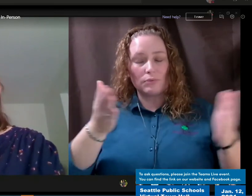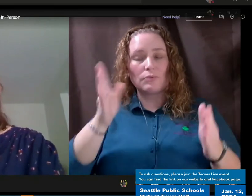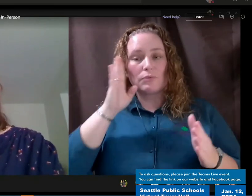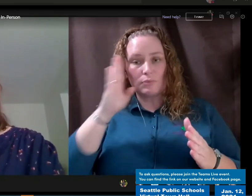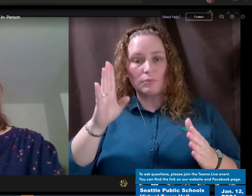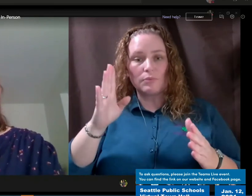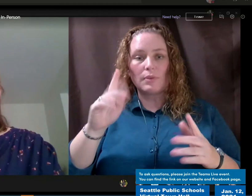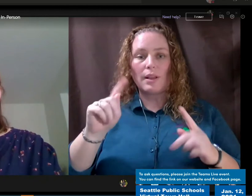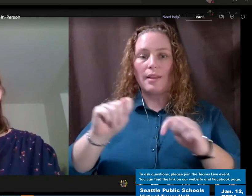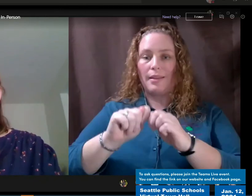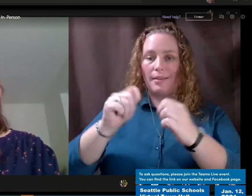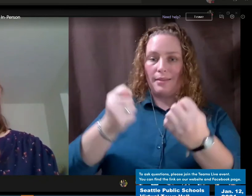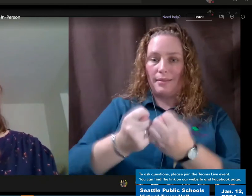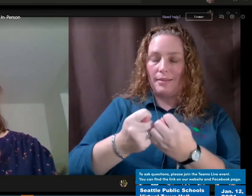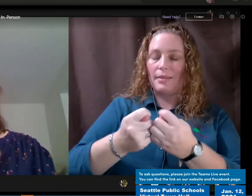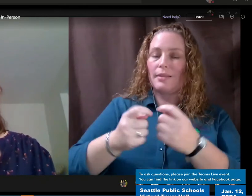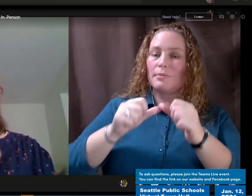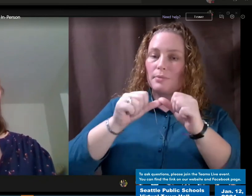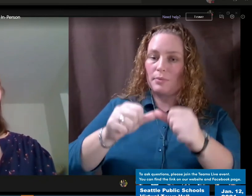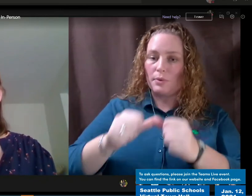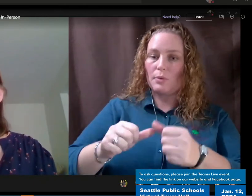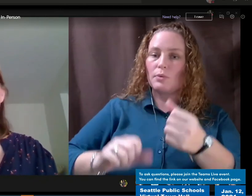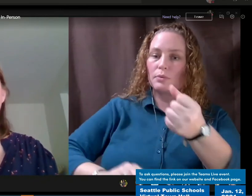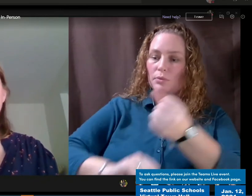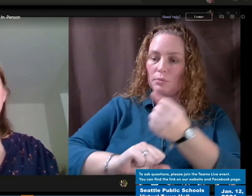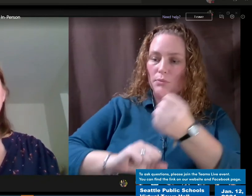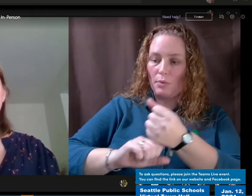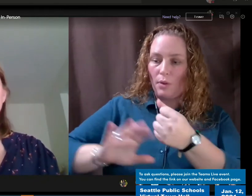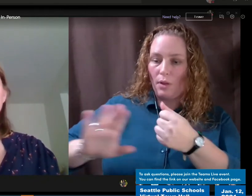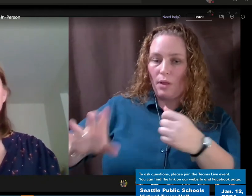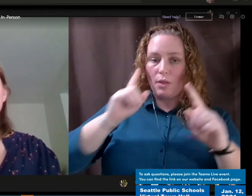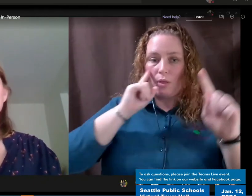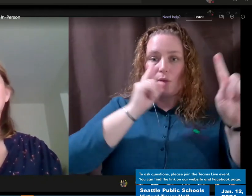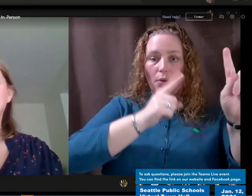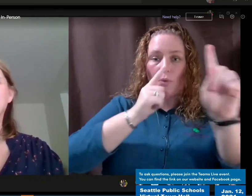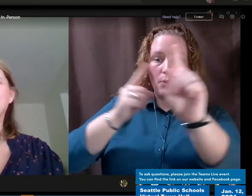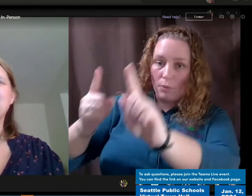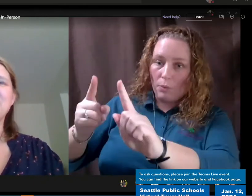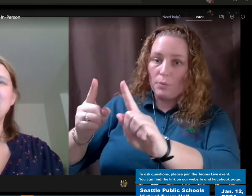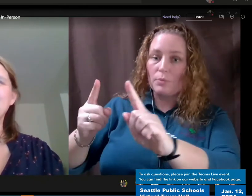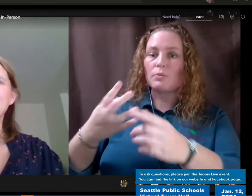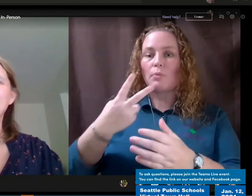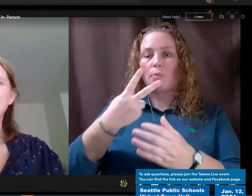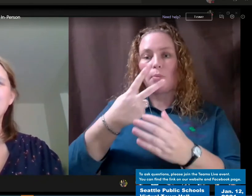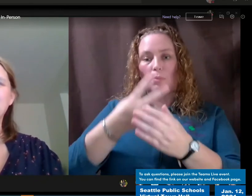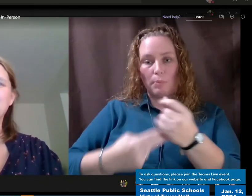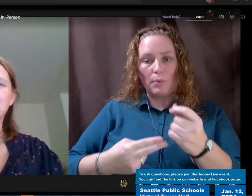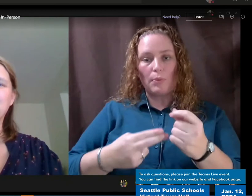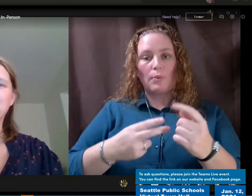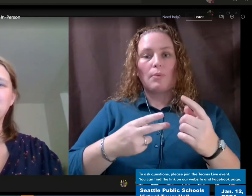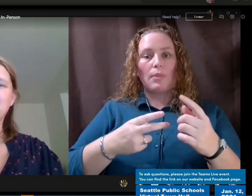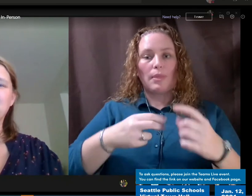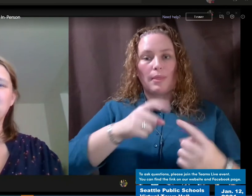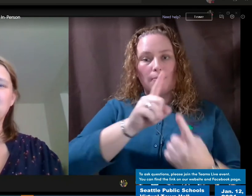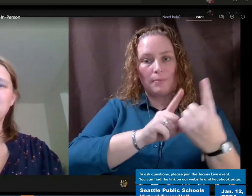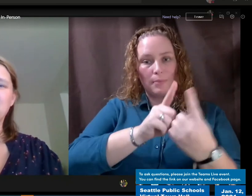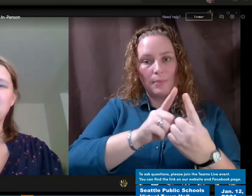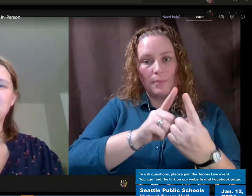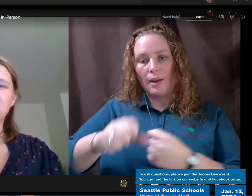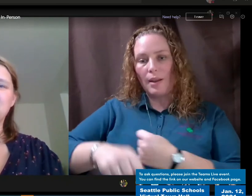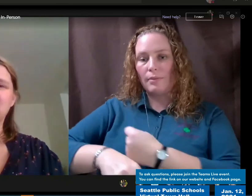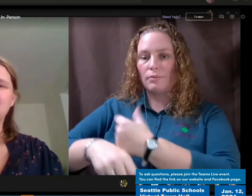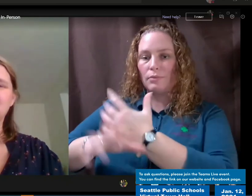support students in making progress on IEP goals remotely and in person. Thank you.